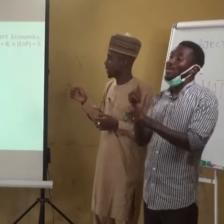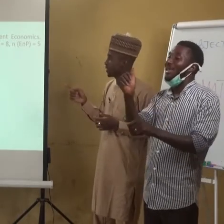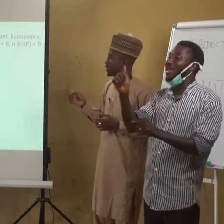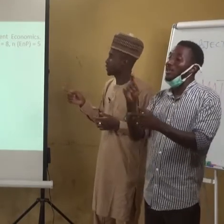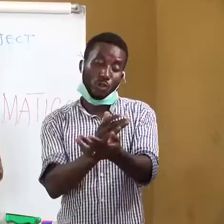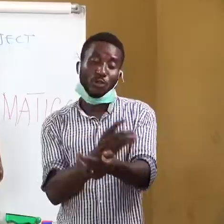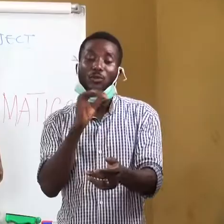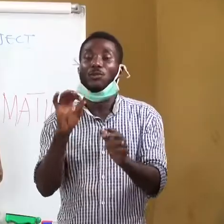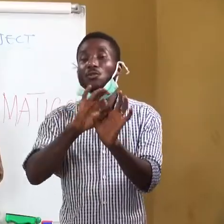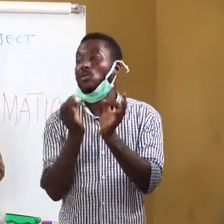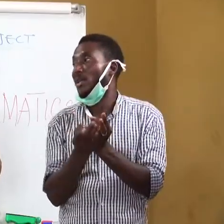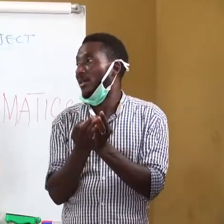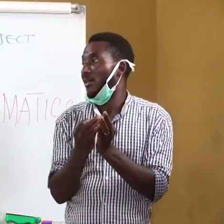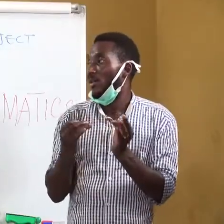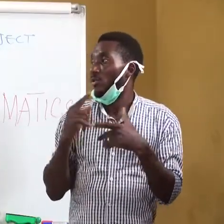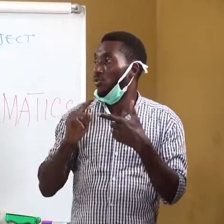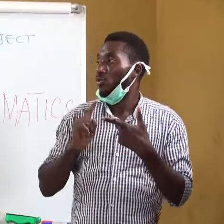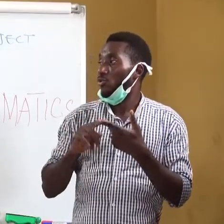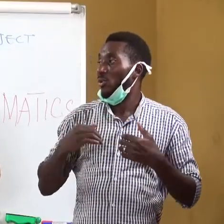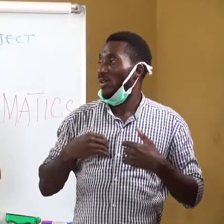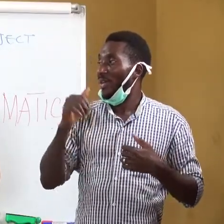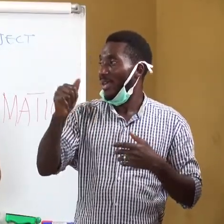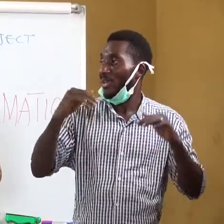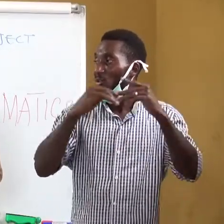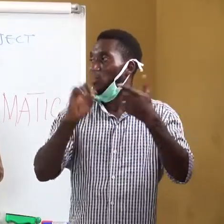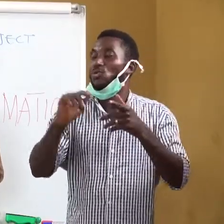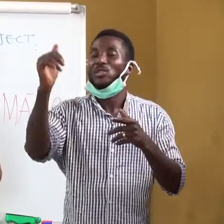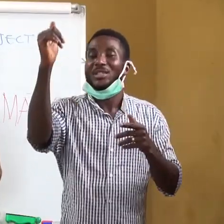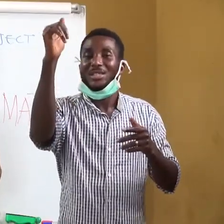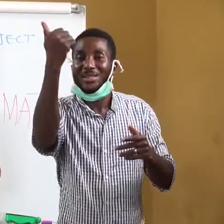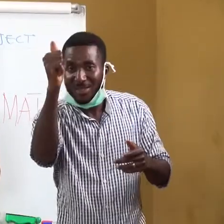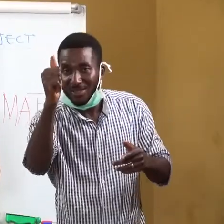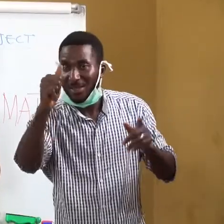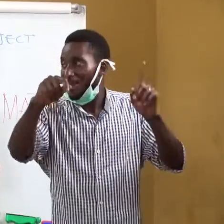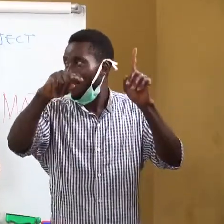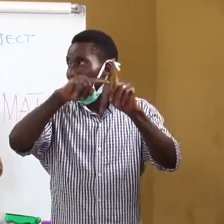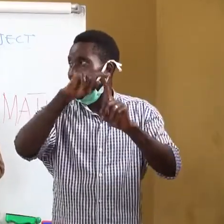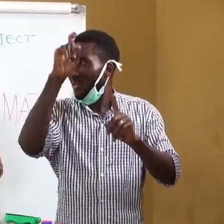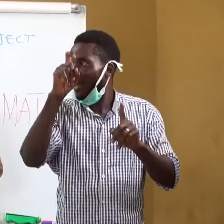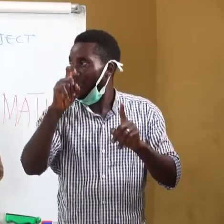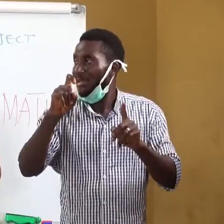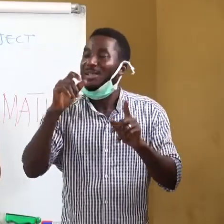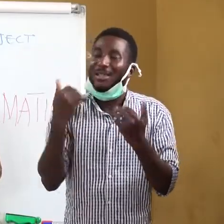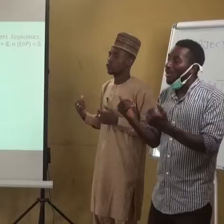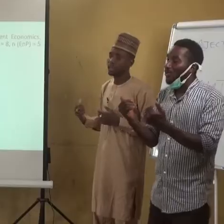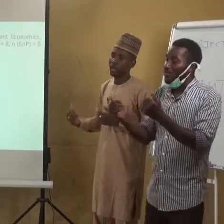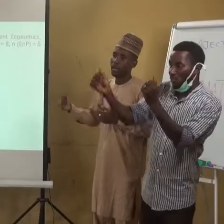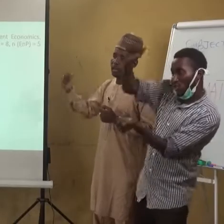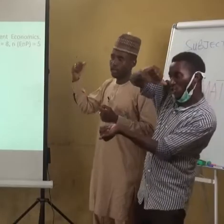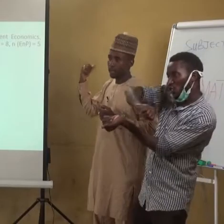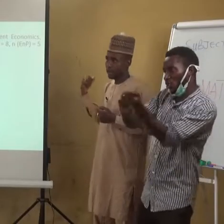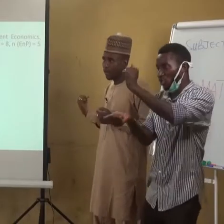to 10. That is 21 minus 11. We have 10. When minus X cross the equality sign to